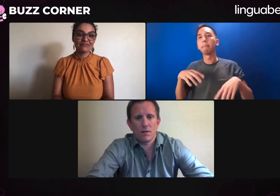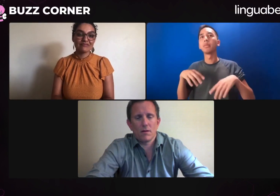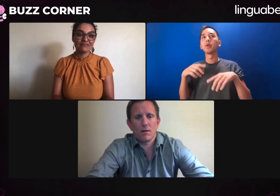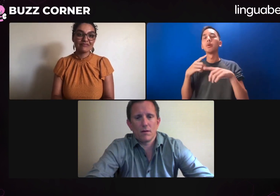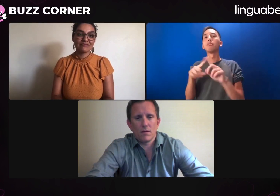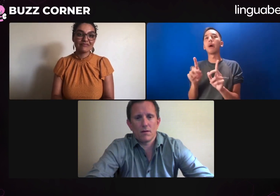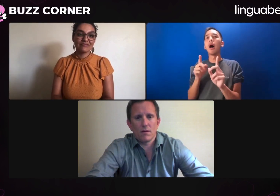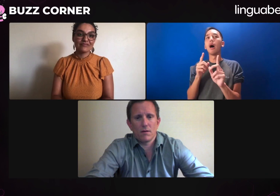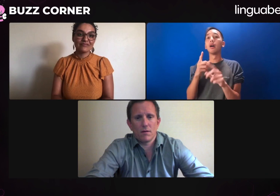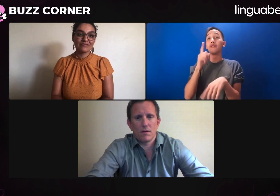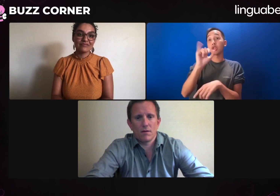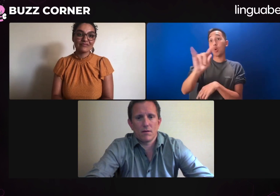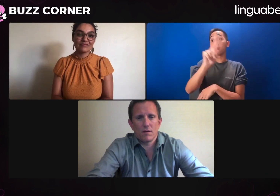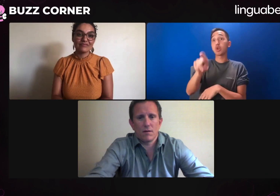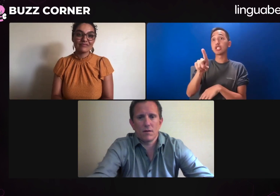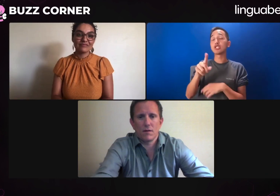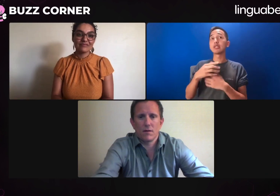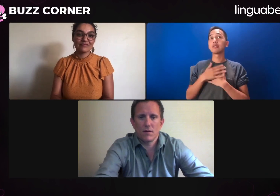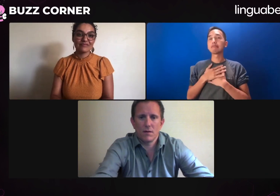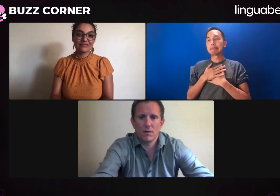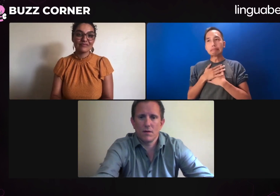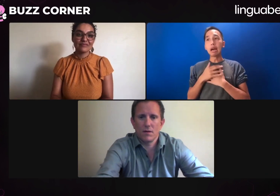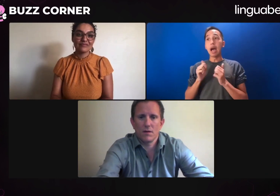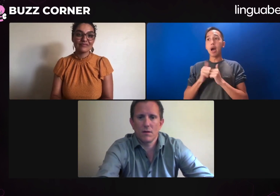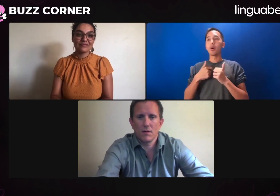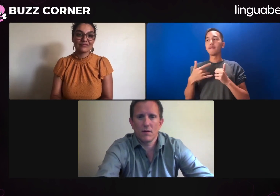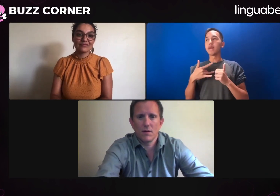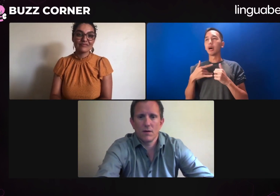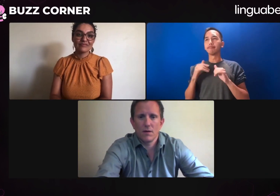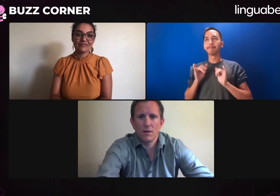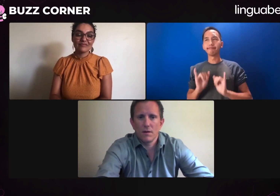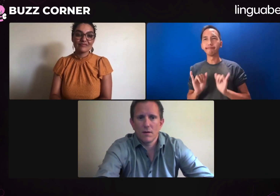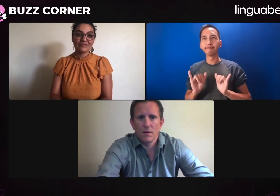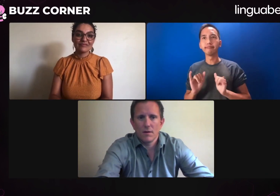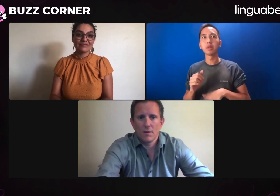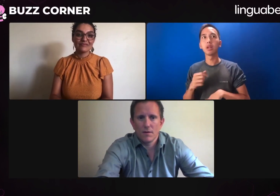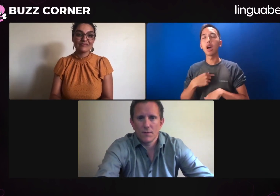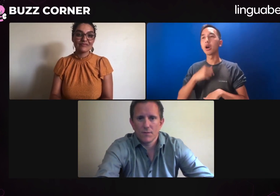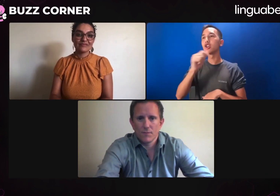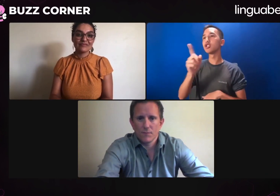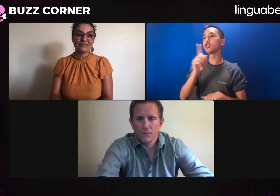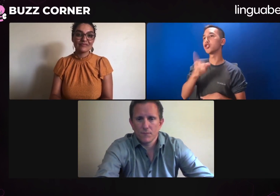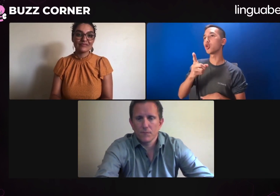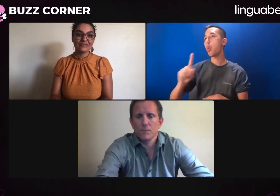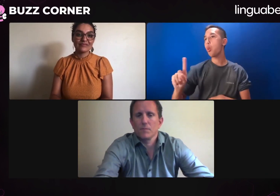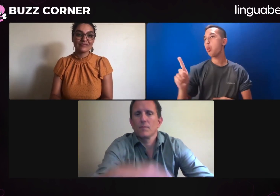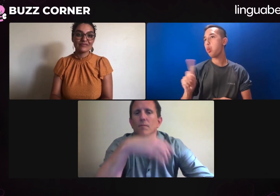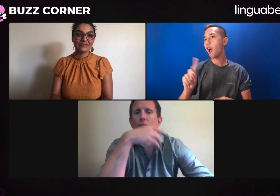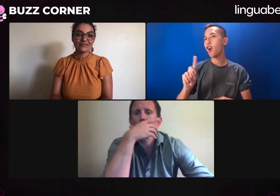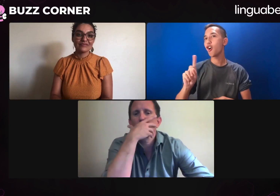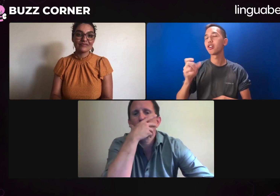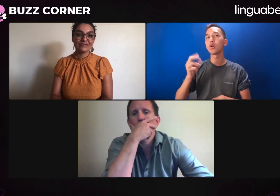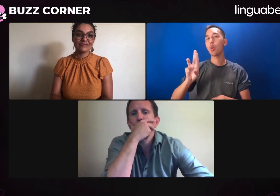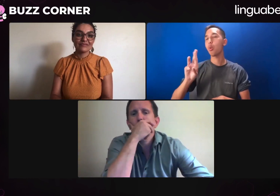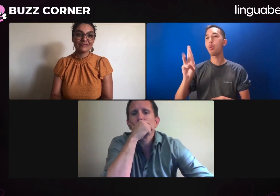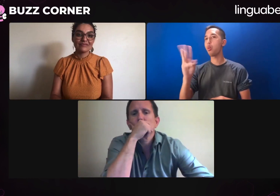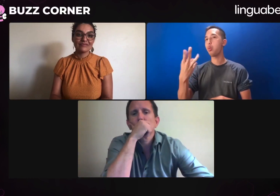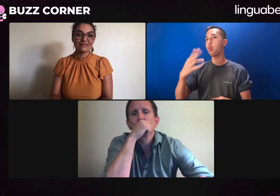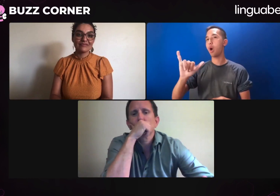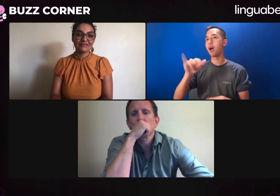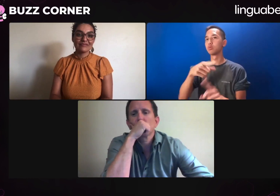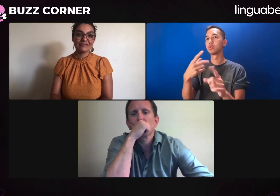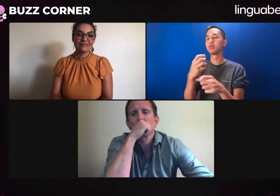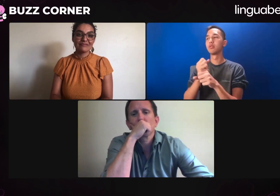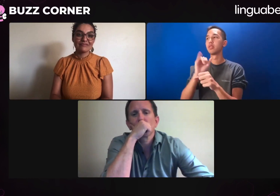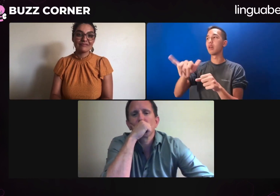see hearing people doing the same thing. I think for those kinds of questions, how do I feel? I'm not really